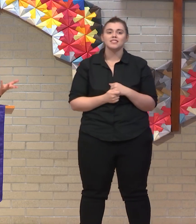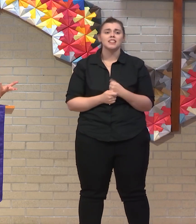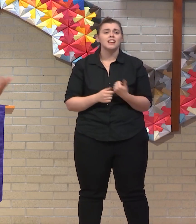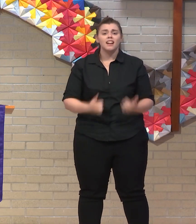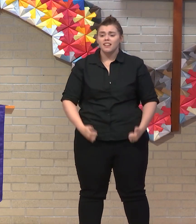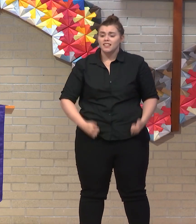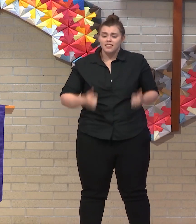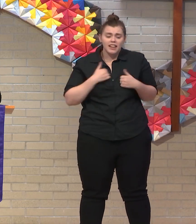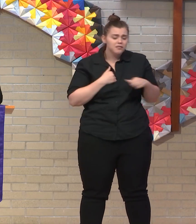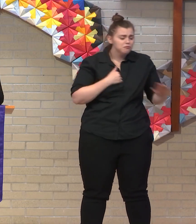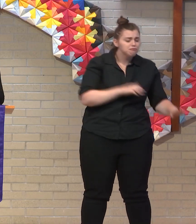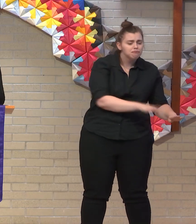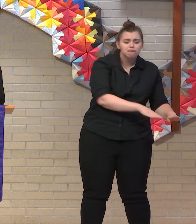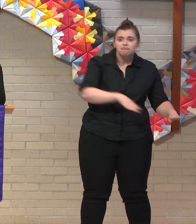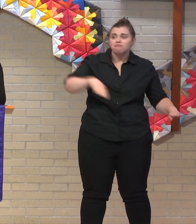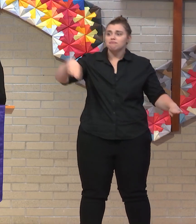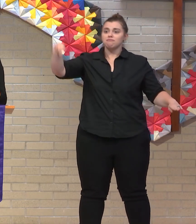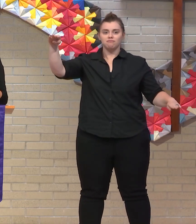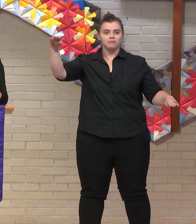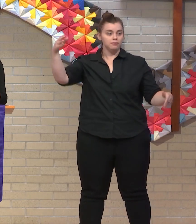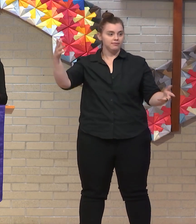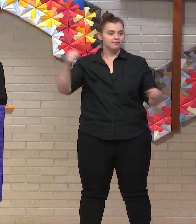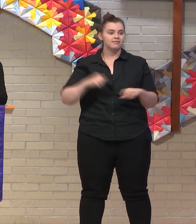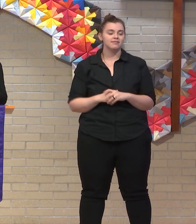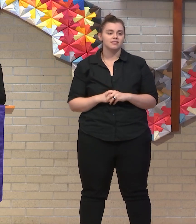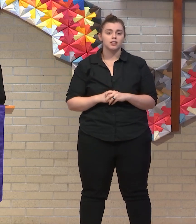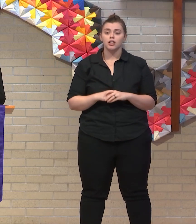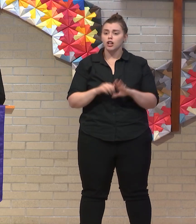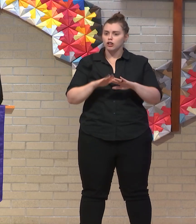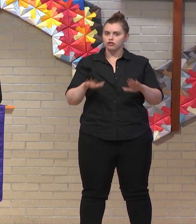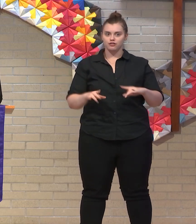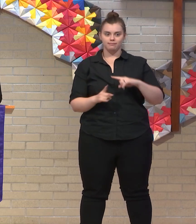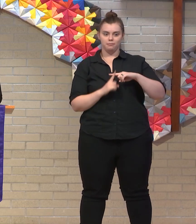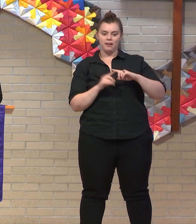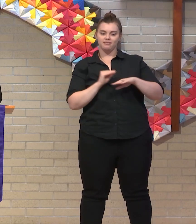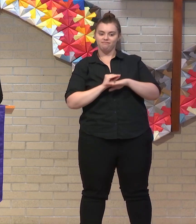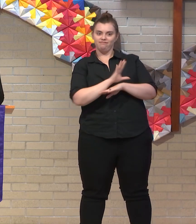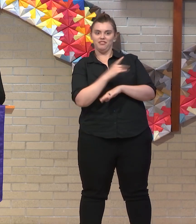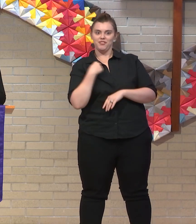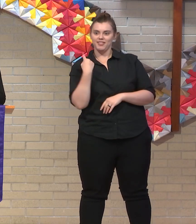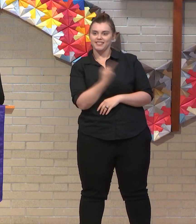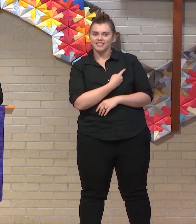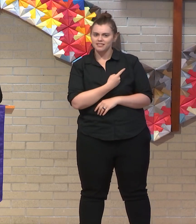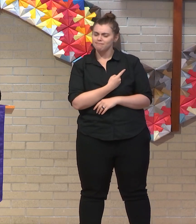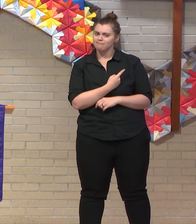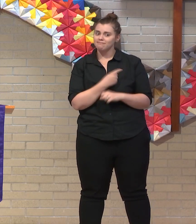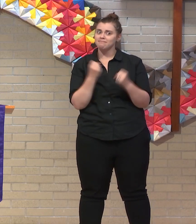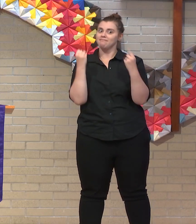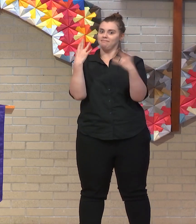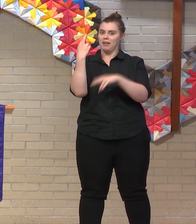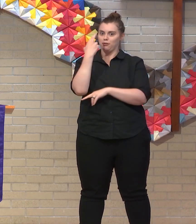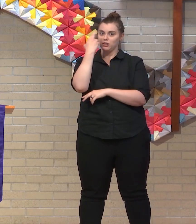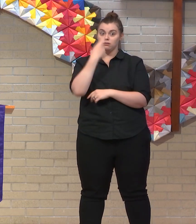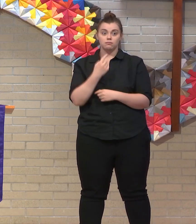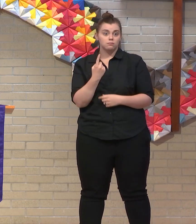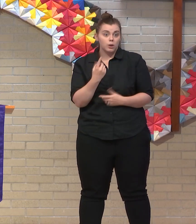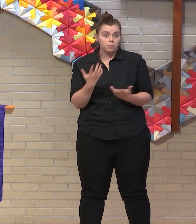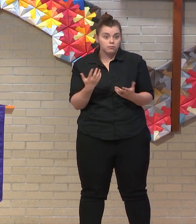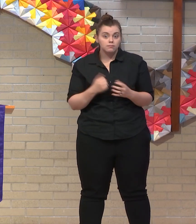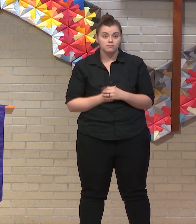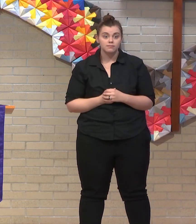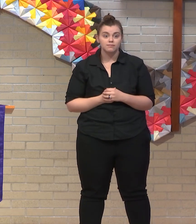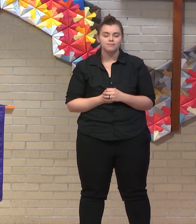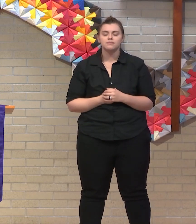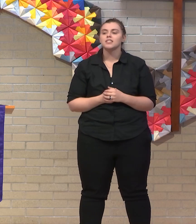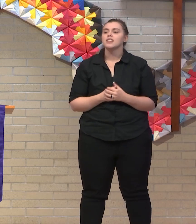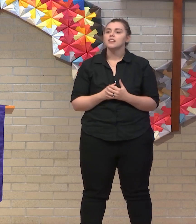life stages. Children have a positive effect on us for many reasons. One of them is that